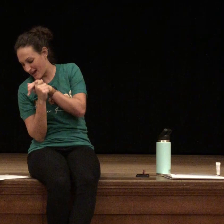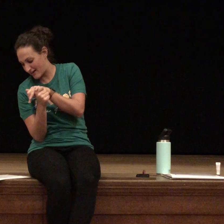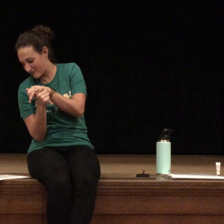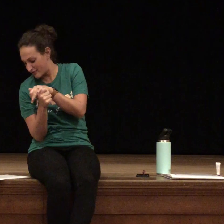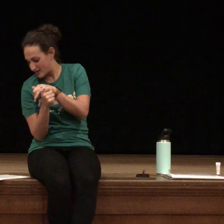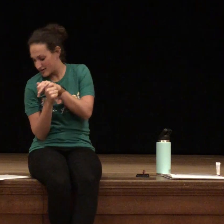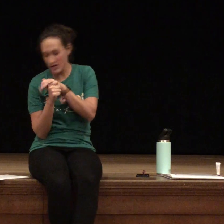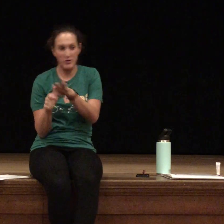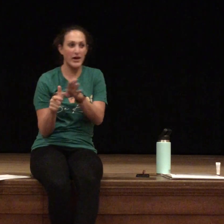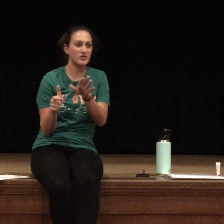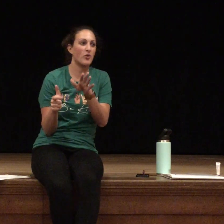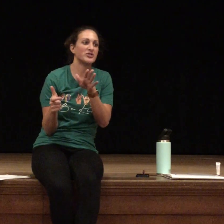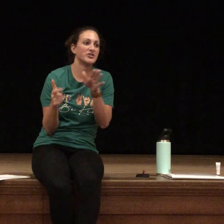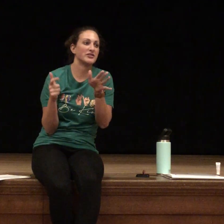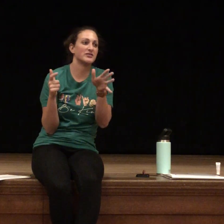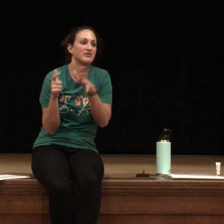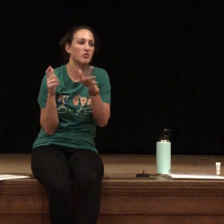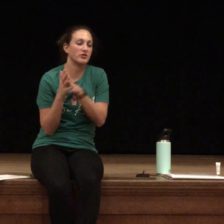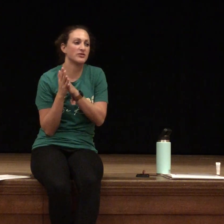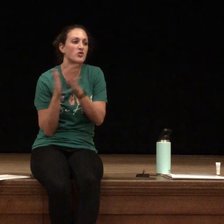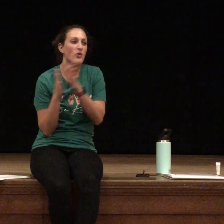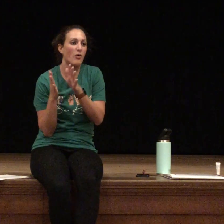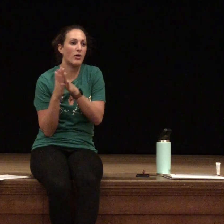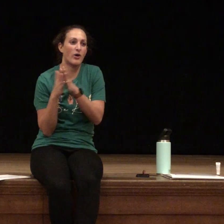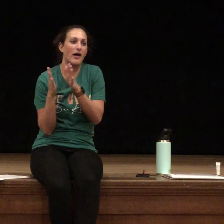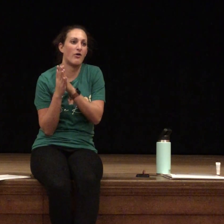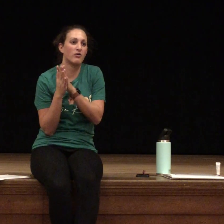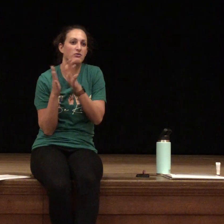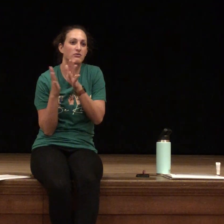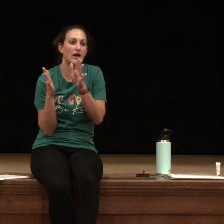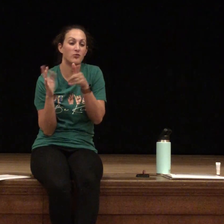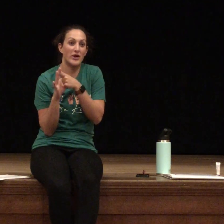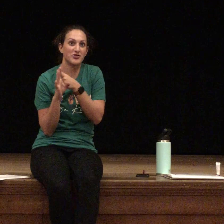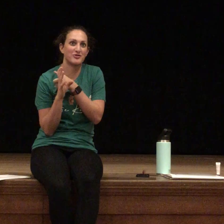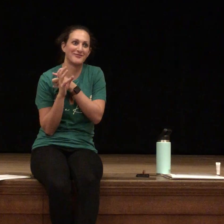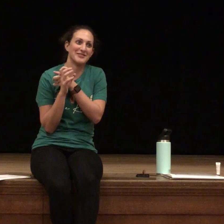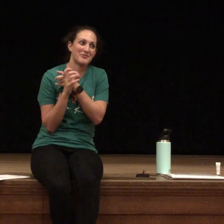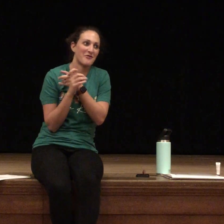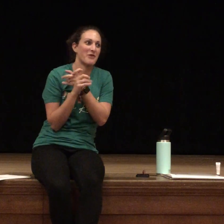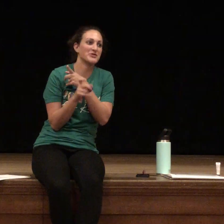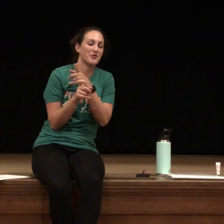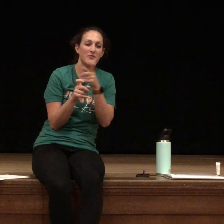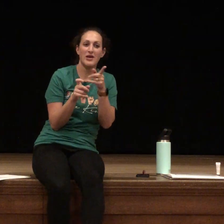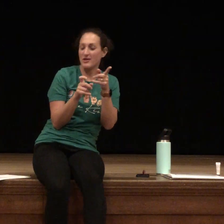have WH questions words. Who, what, when, where, how, and which is one of them too.